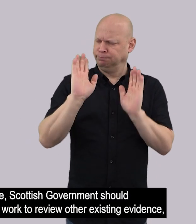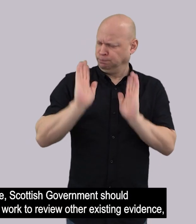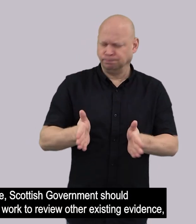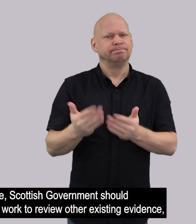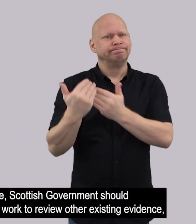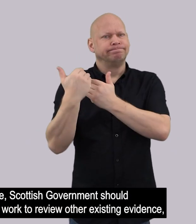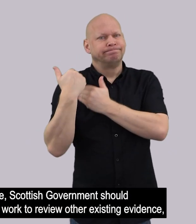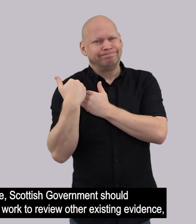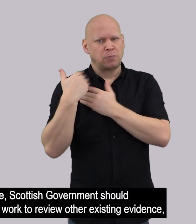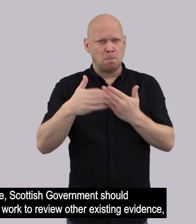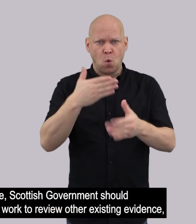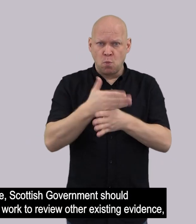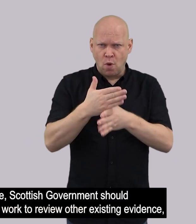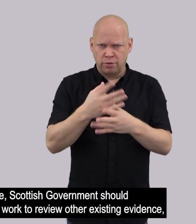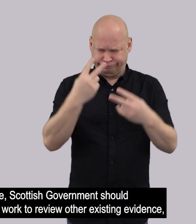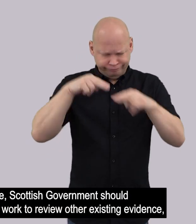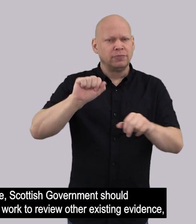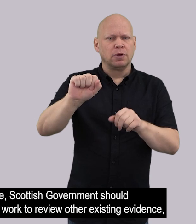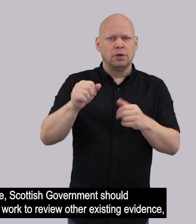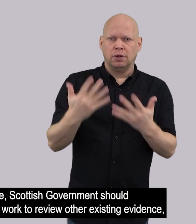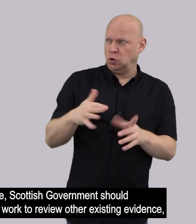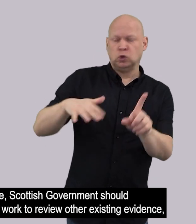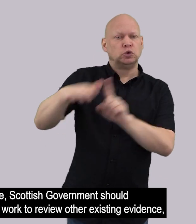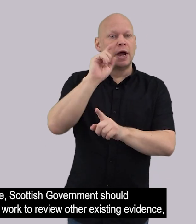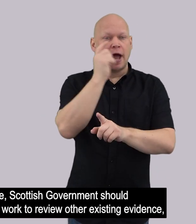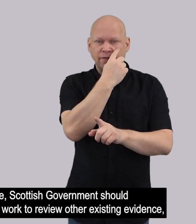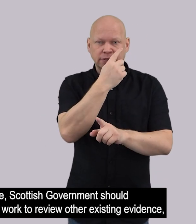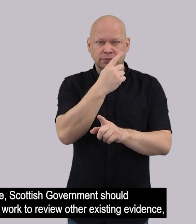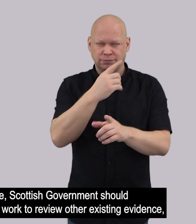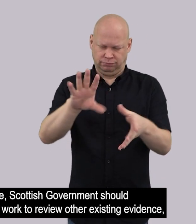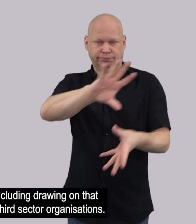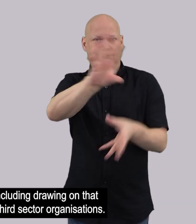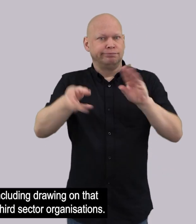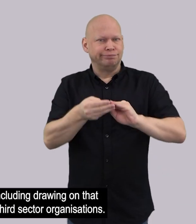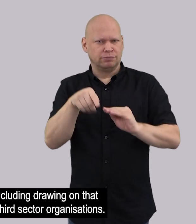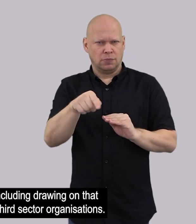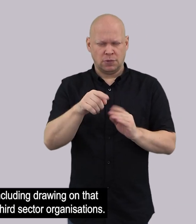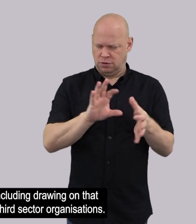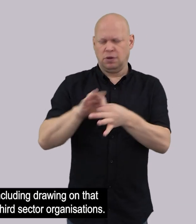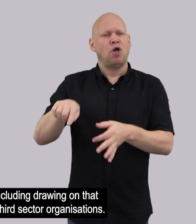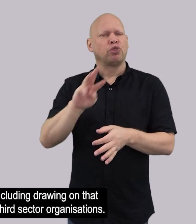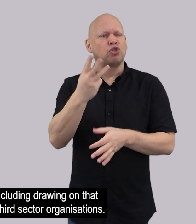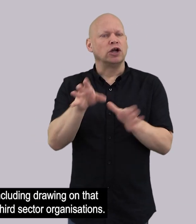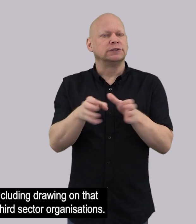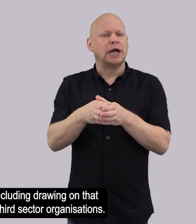Therefore, Scottish Government should undertake further work to review other existing evidence, including drawing on that of third sector